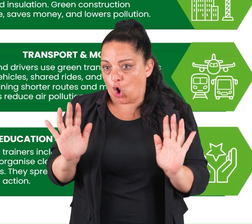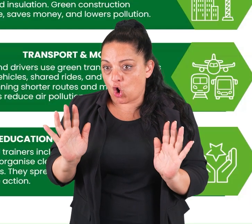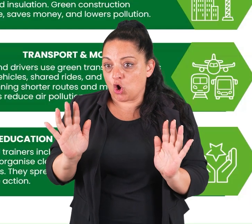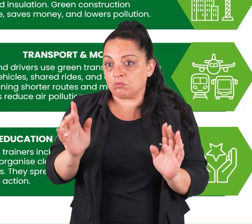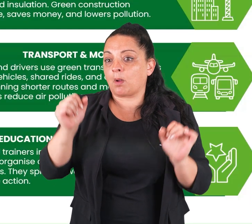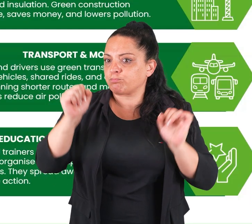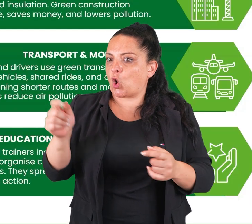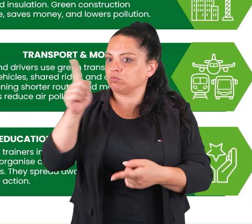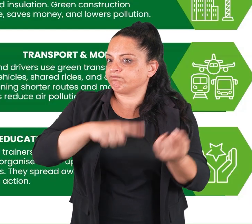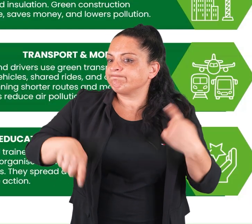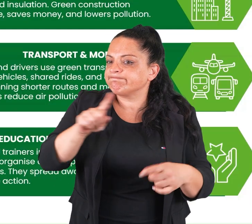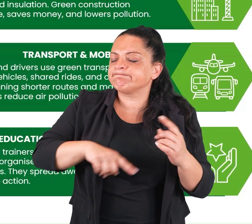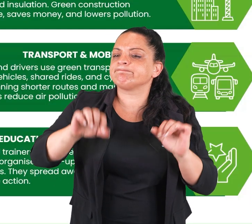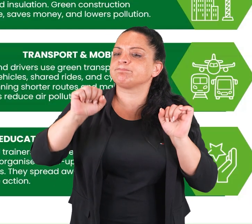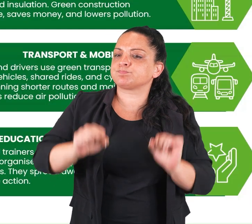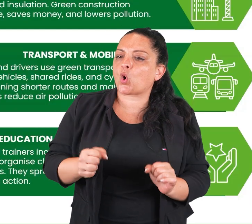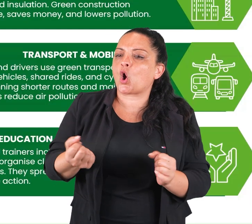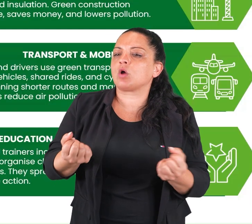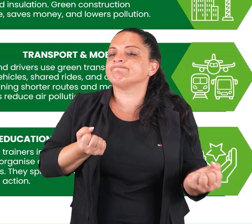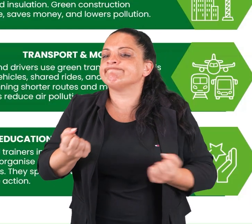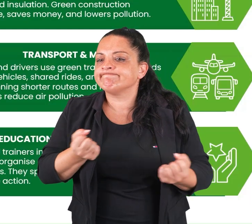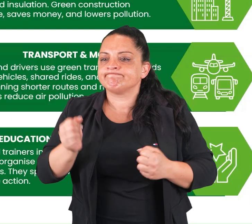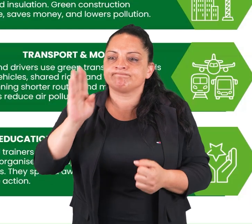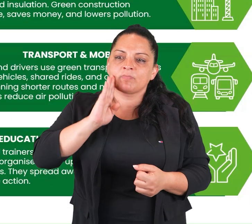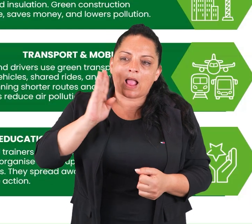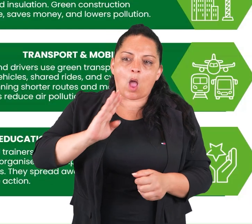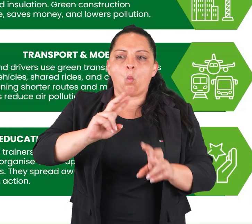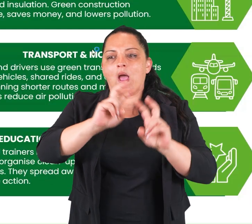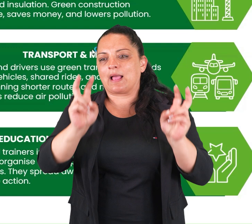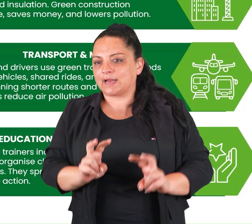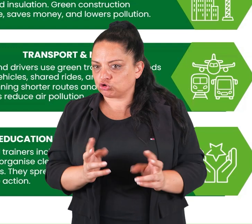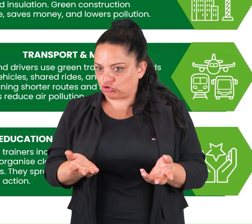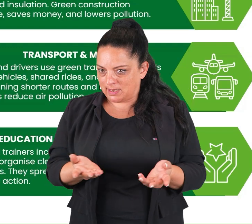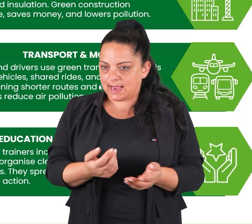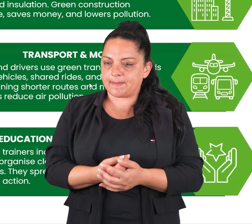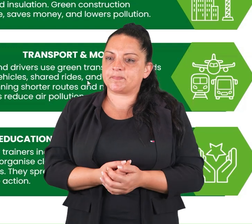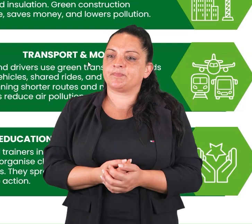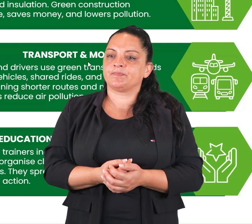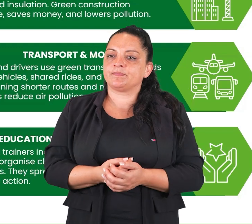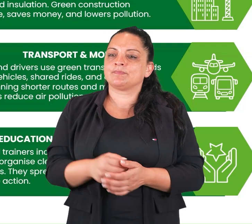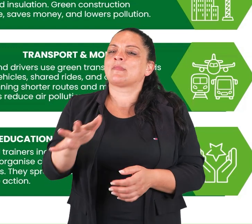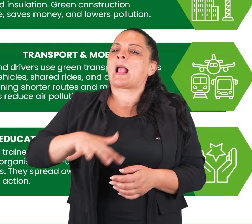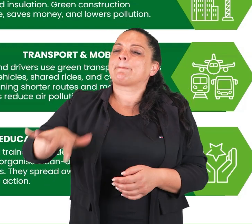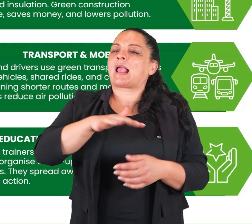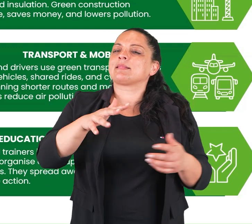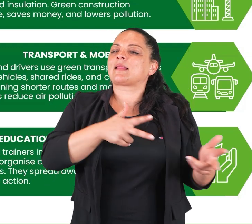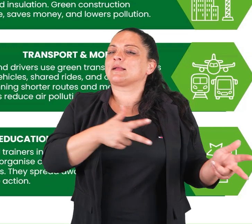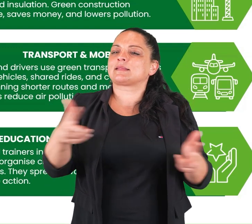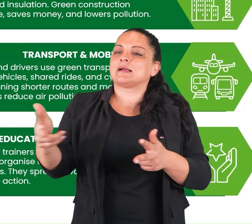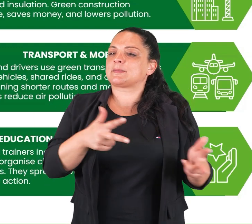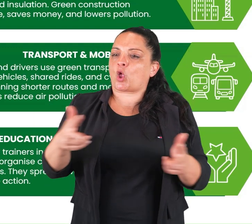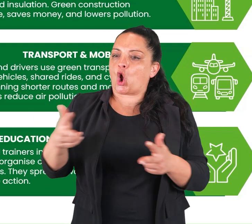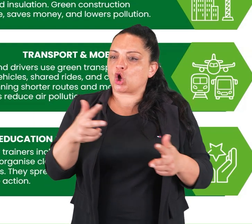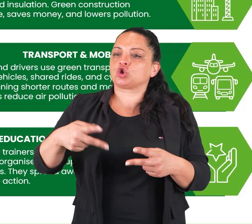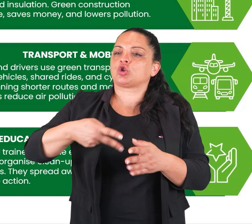they can recycle, and they can save water and energy. On the transport